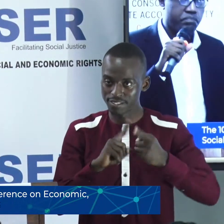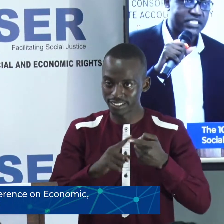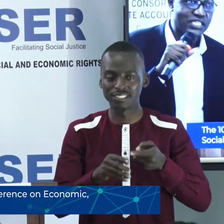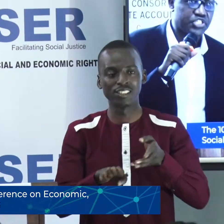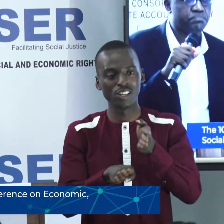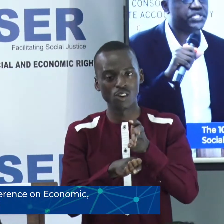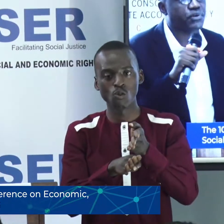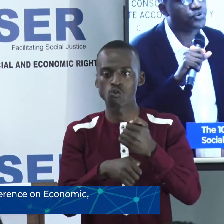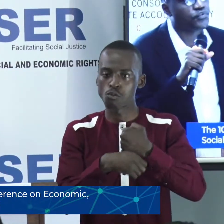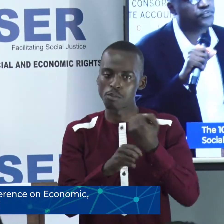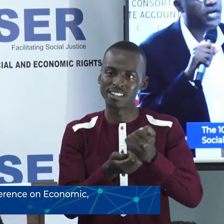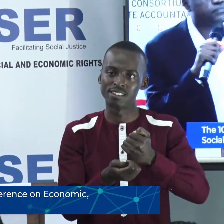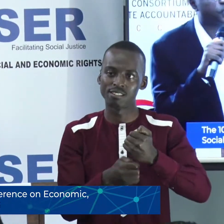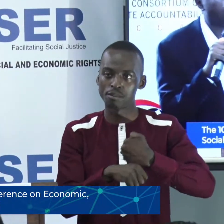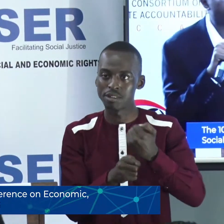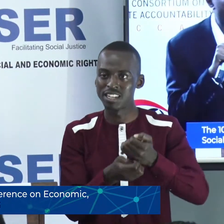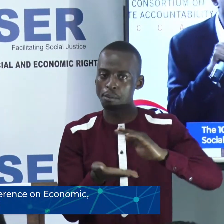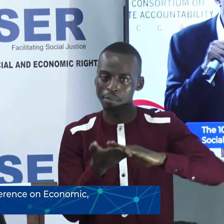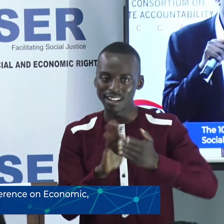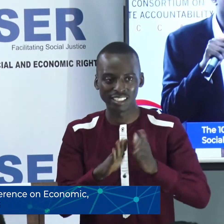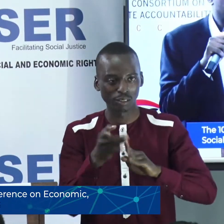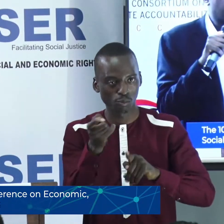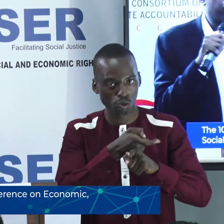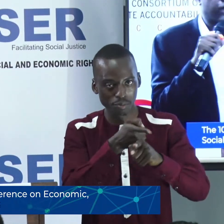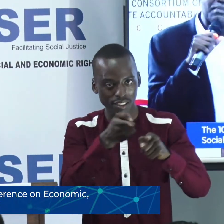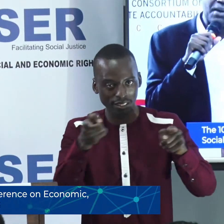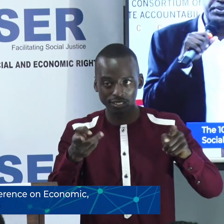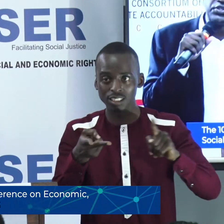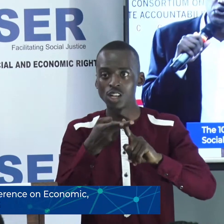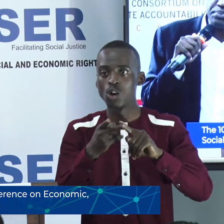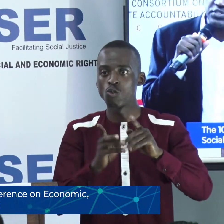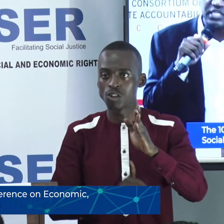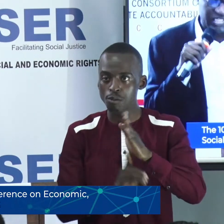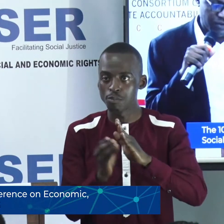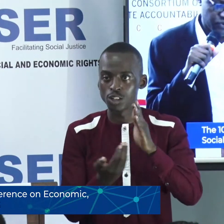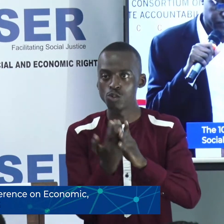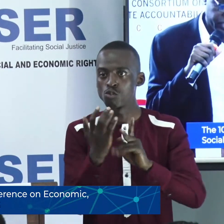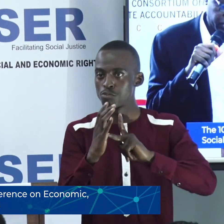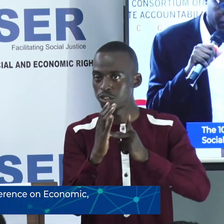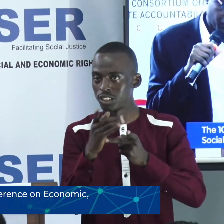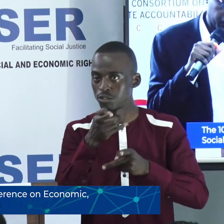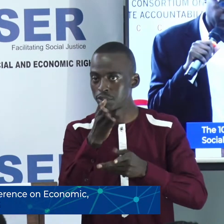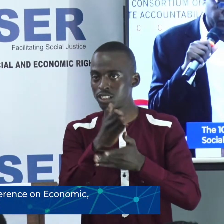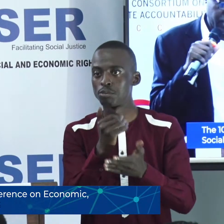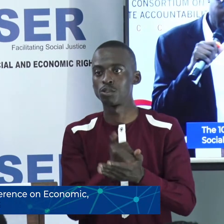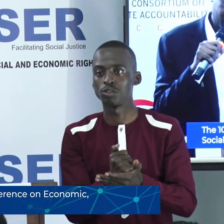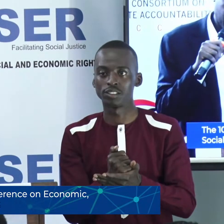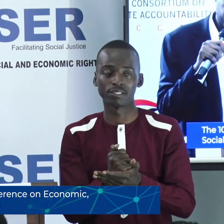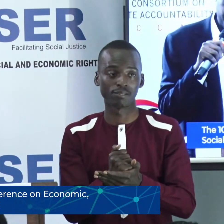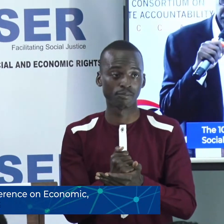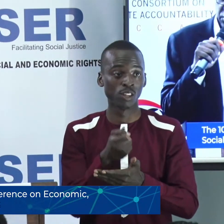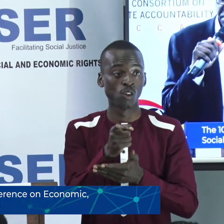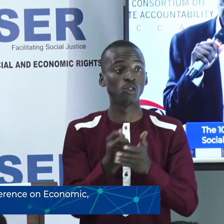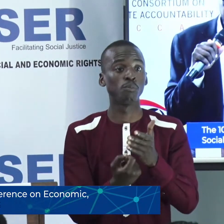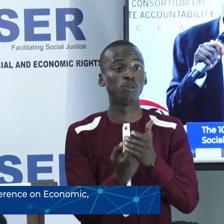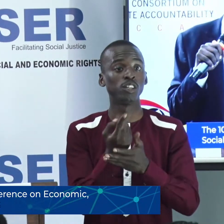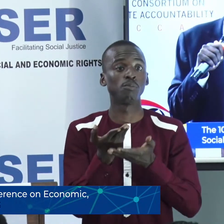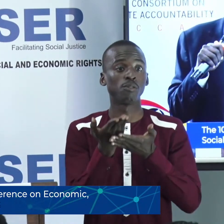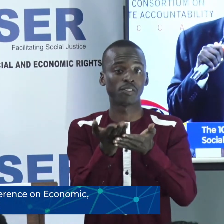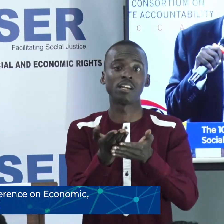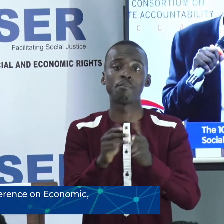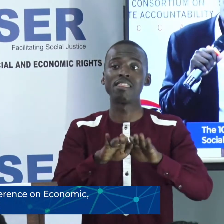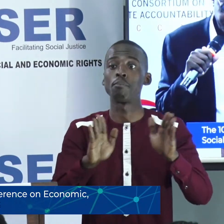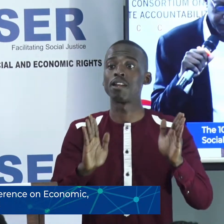built partnerships out of this. We've come up with new projects out of this because of the opportunity provided by